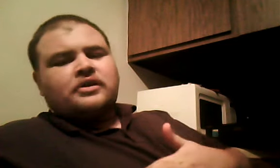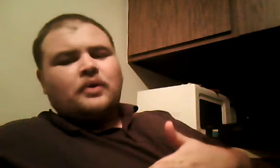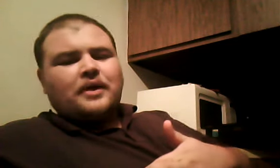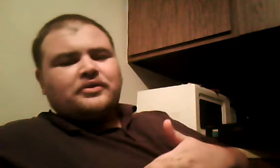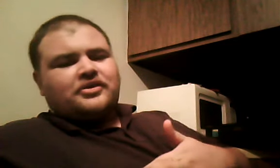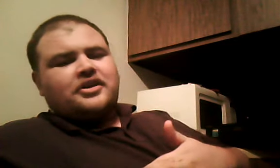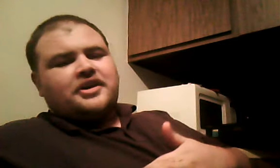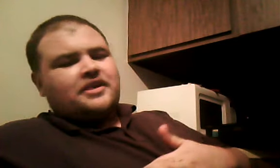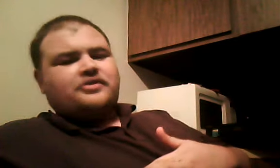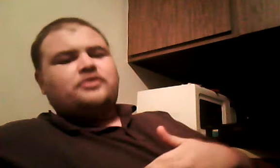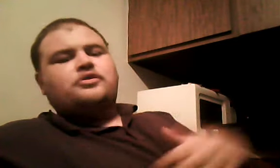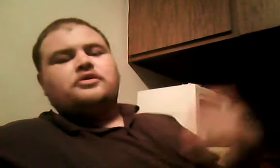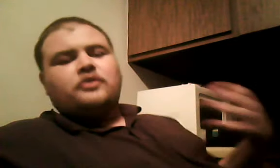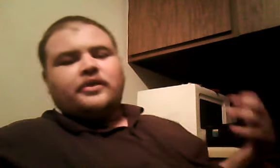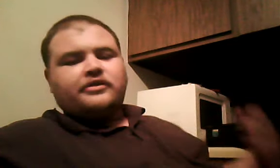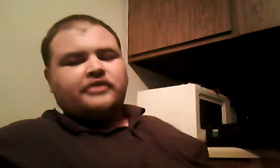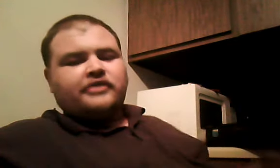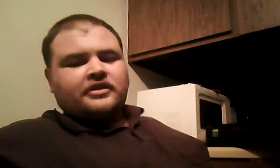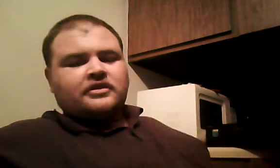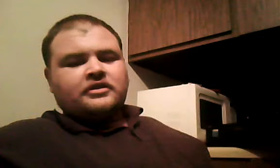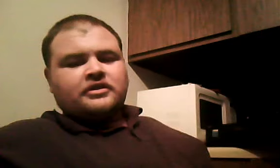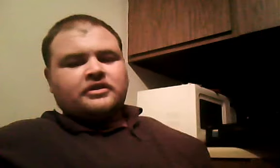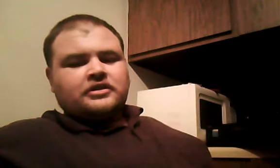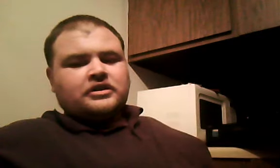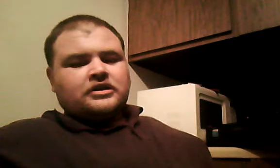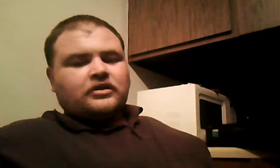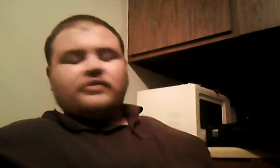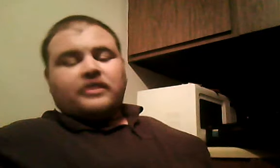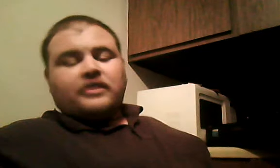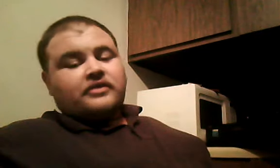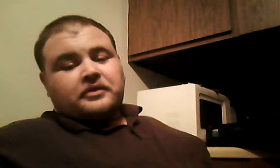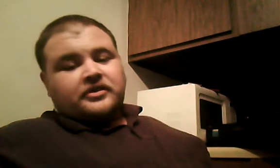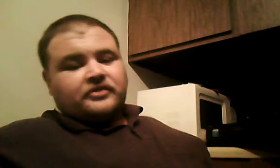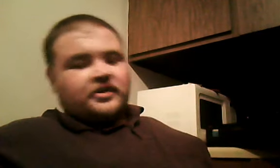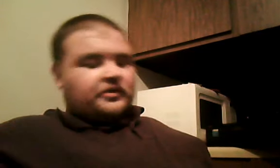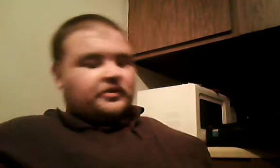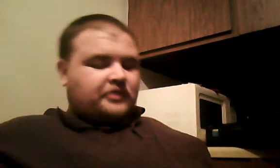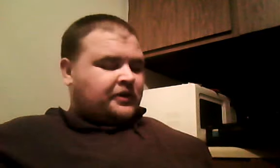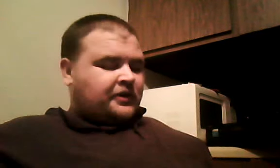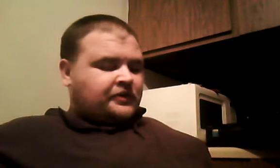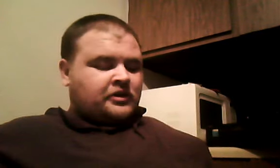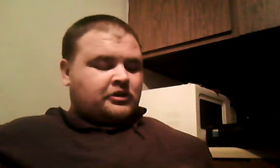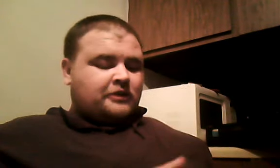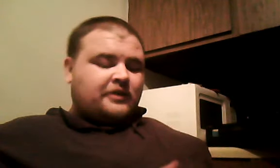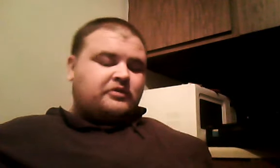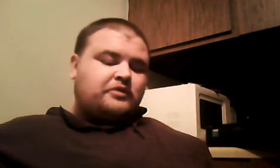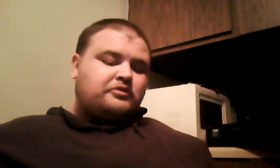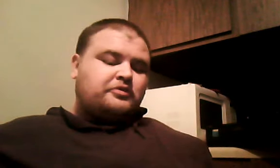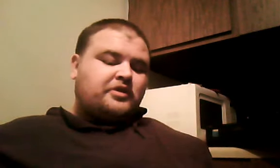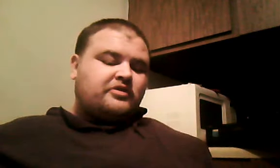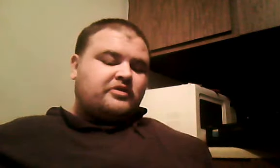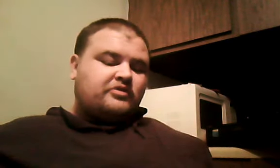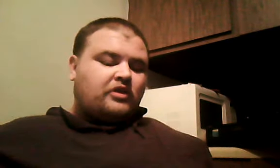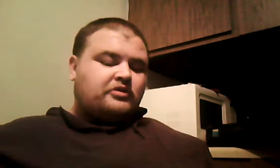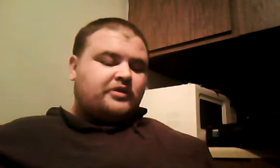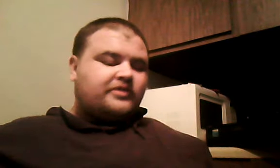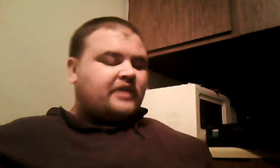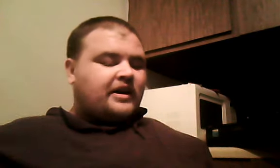When I was a young kid, I was a huge All-Star Warrior fan. I've said this in previous videos. I mean, me and my three, two brothers, all three of us had